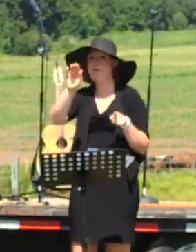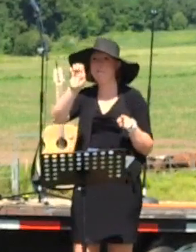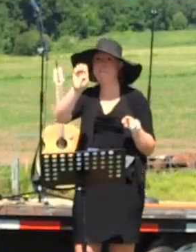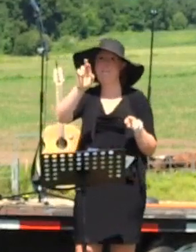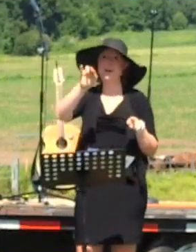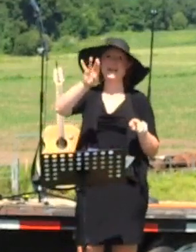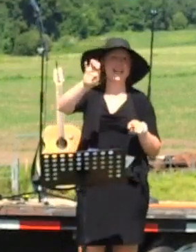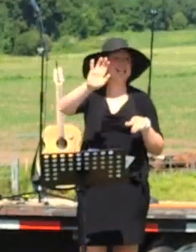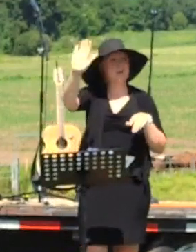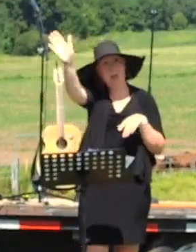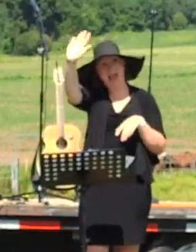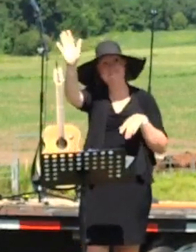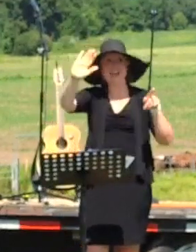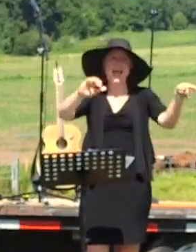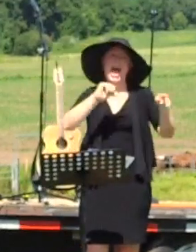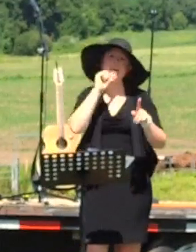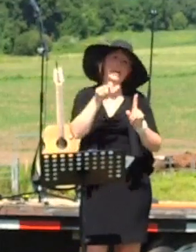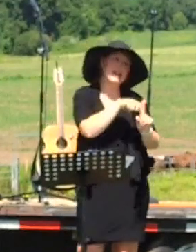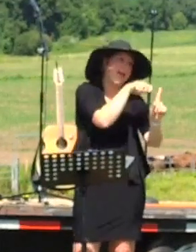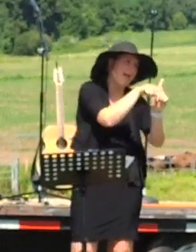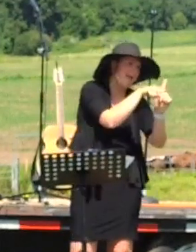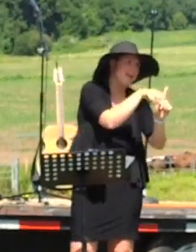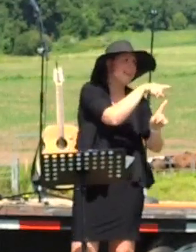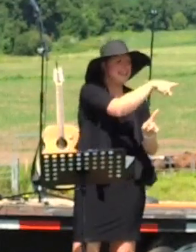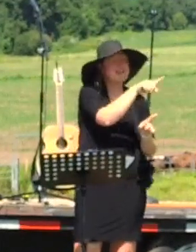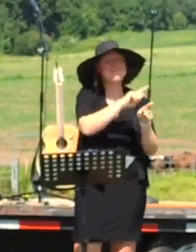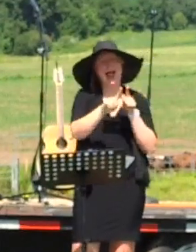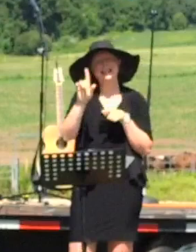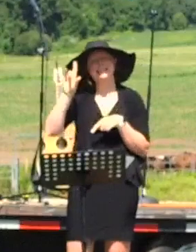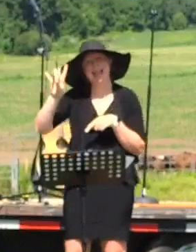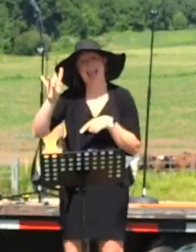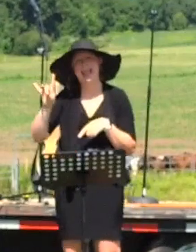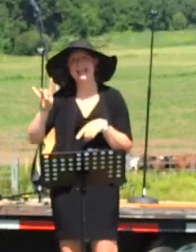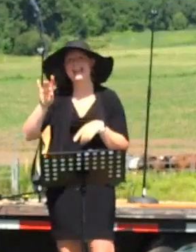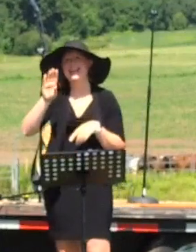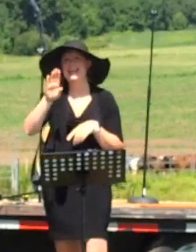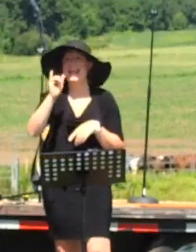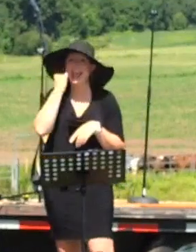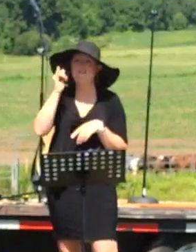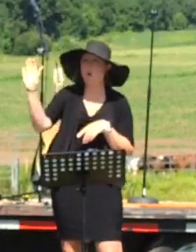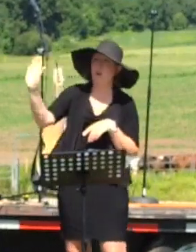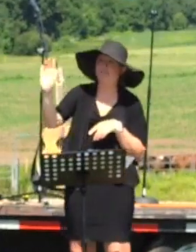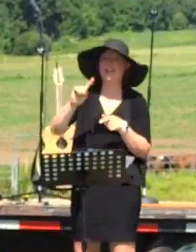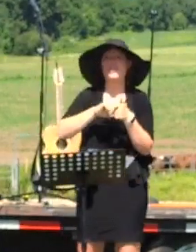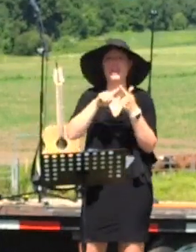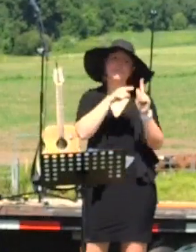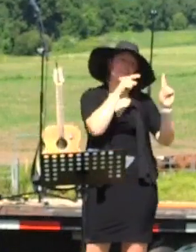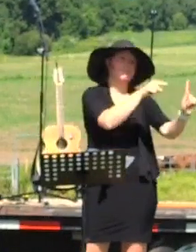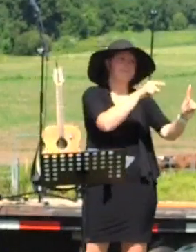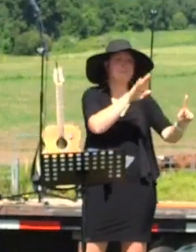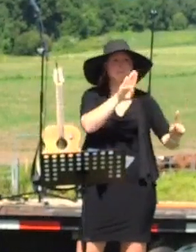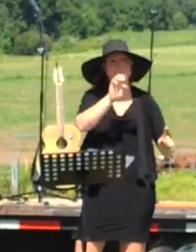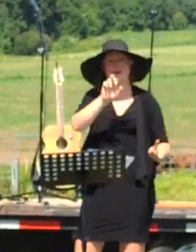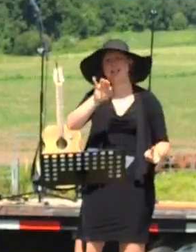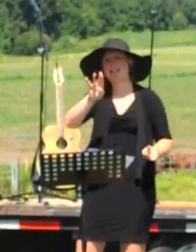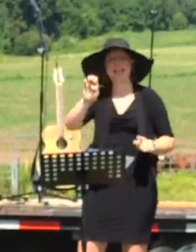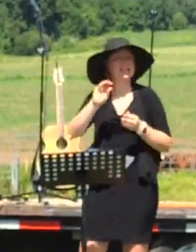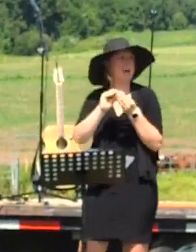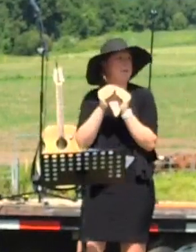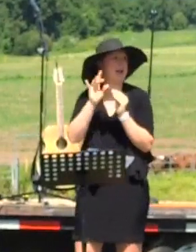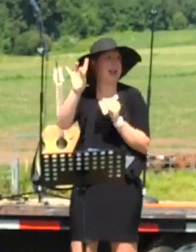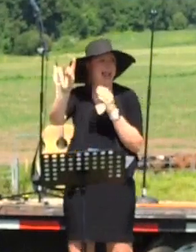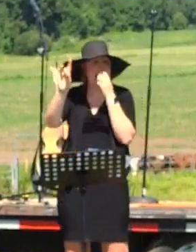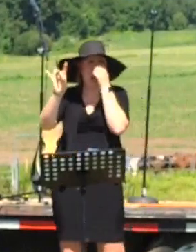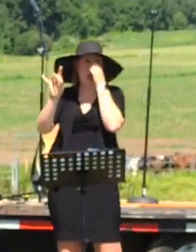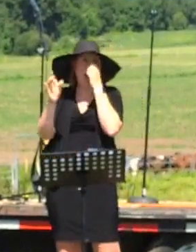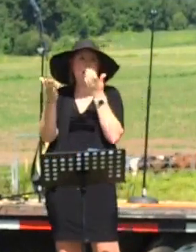actually waving, so I'll point him out. I wasn't going to point anybody out, but but if the eights are waving, then I have to point them out. So, you may have heard John